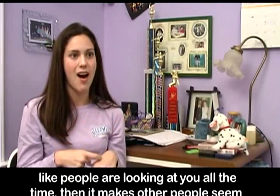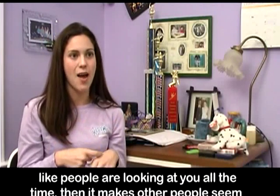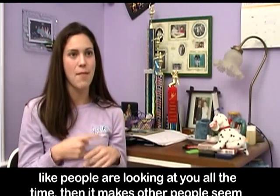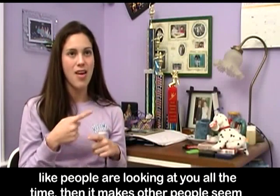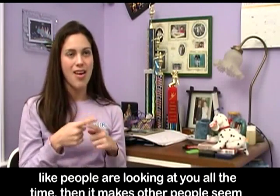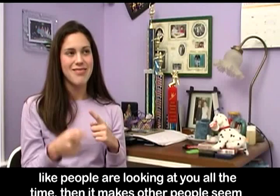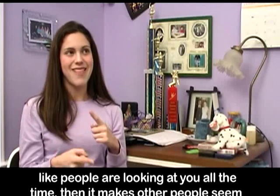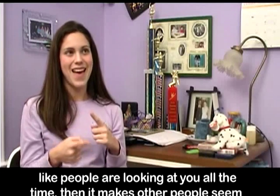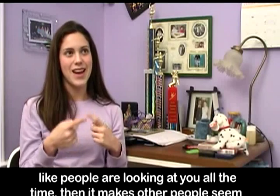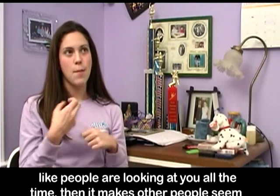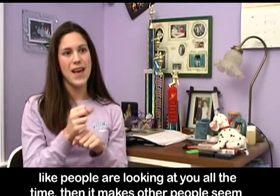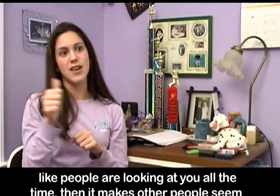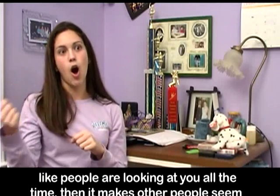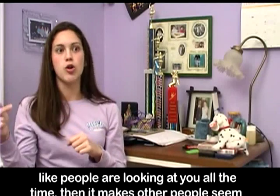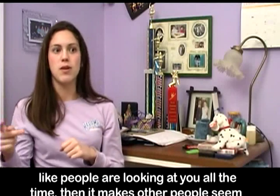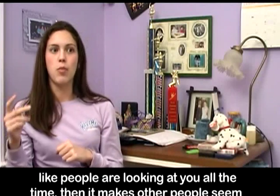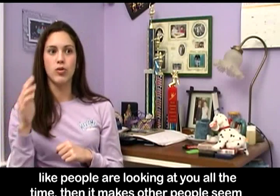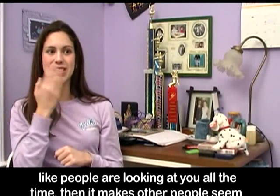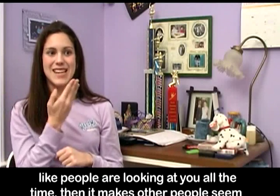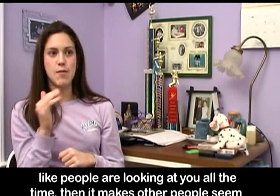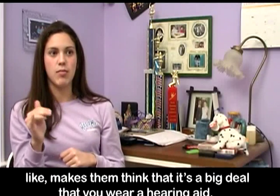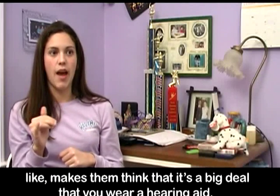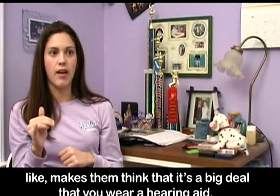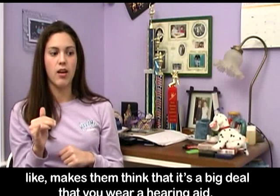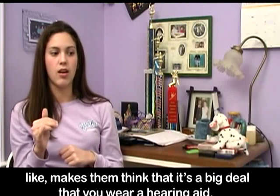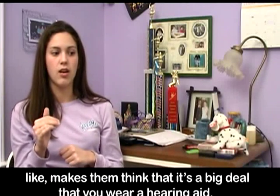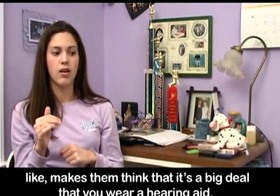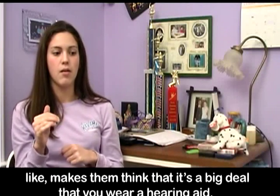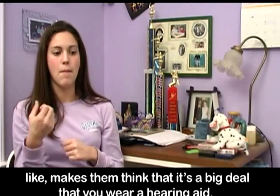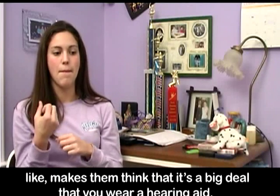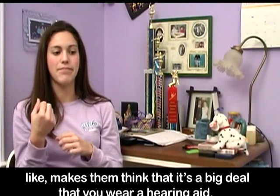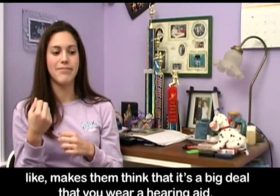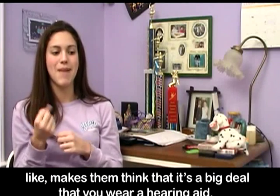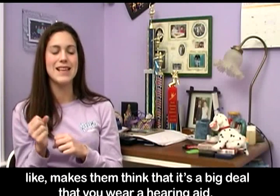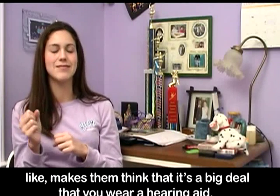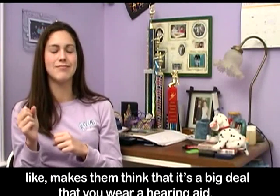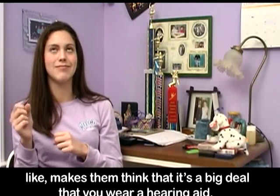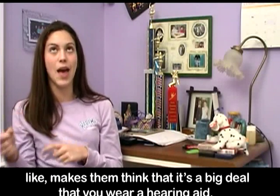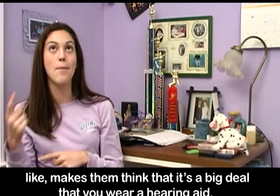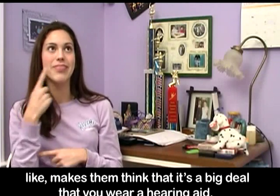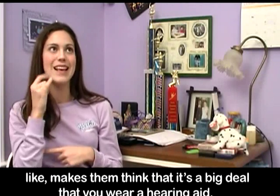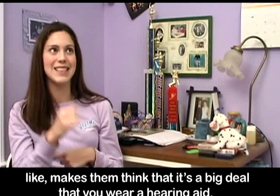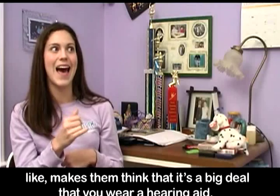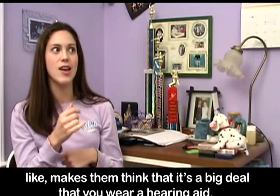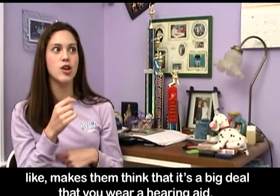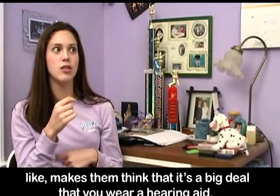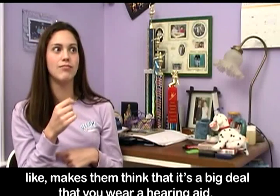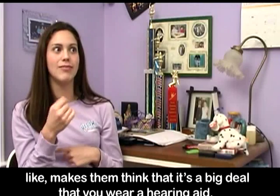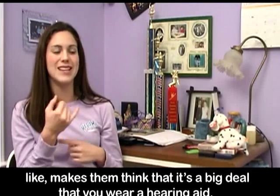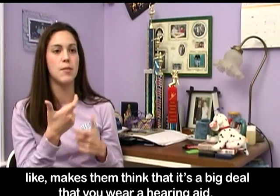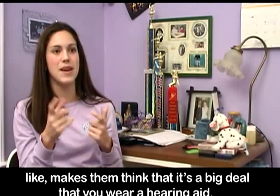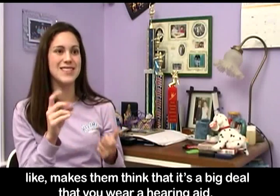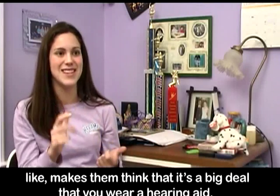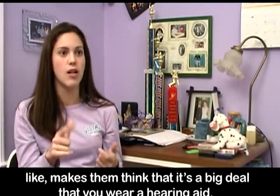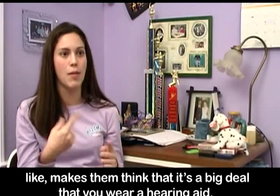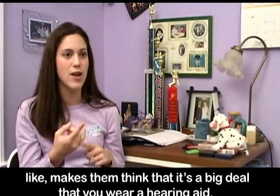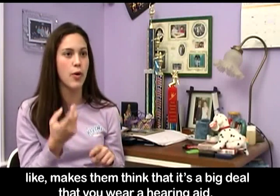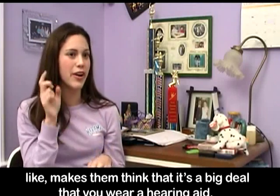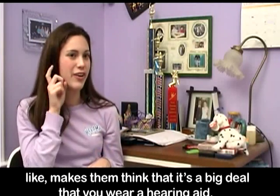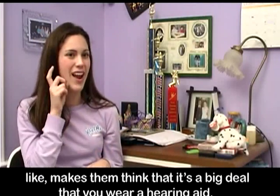time, then it makes other people seem like, make them think that it's a big deal that you wear hearing aids.